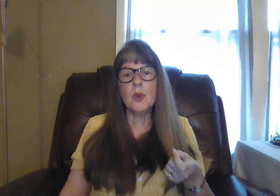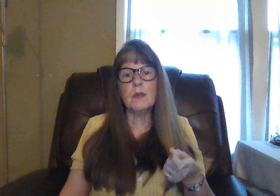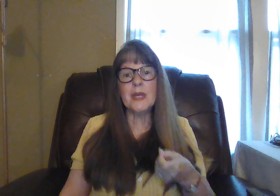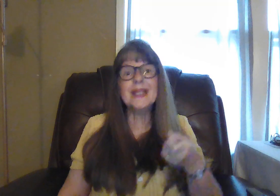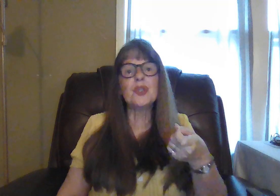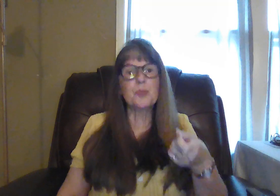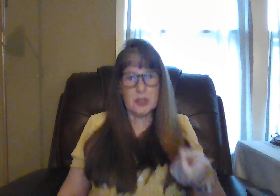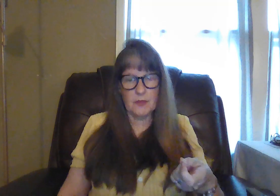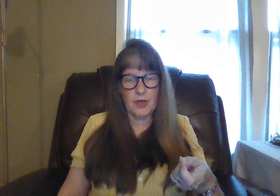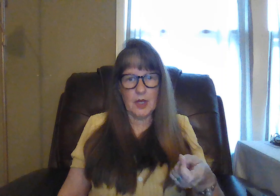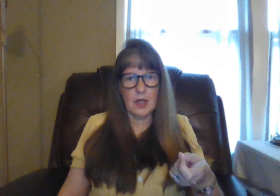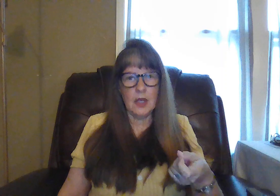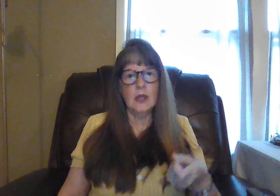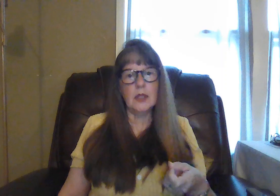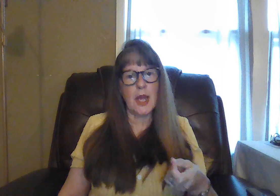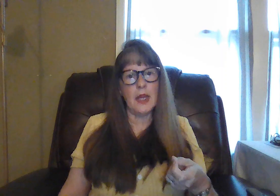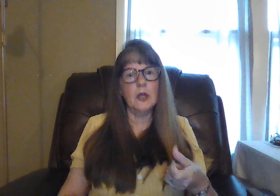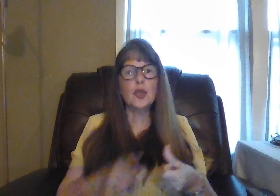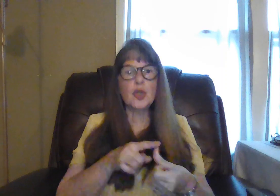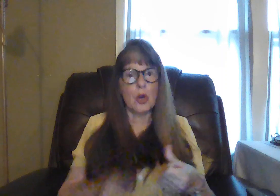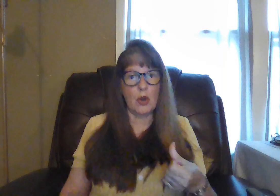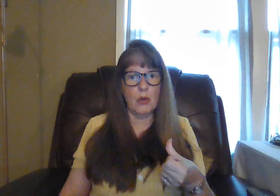to be specific, like charcoal.